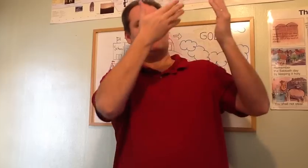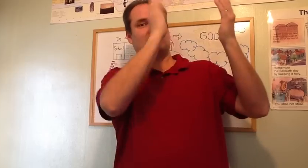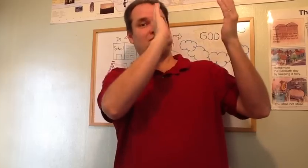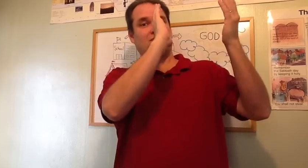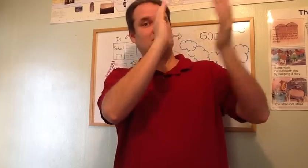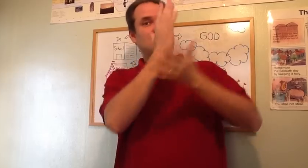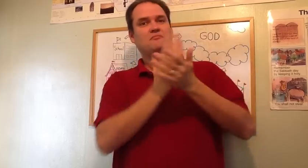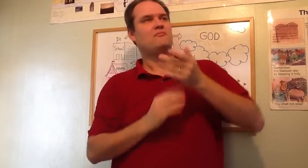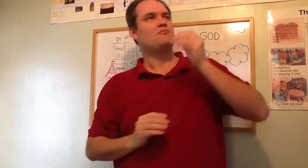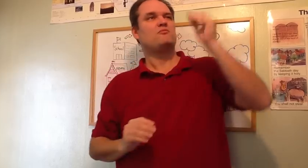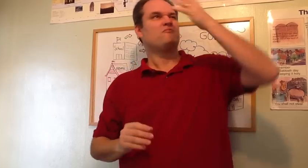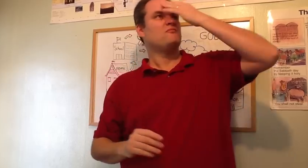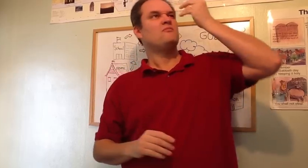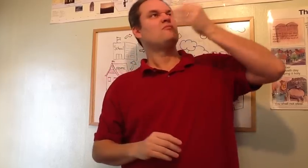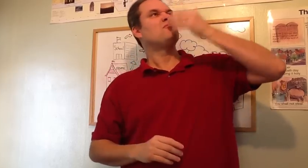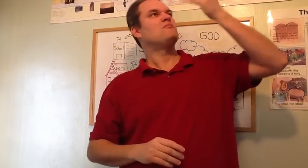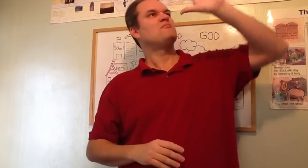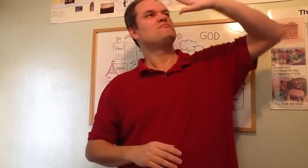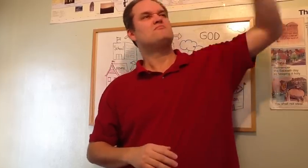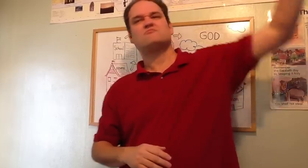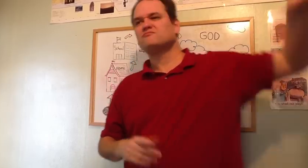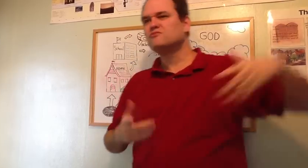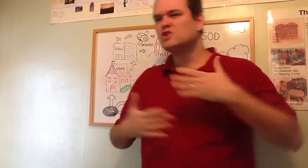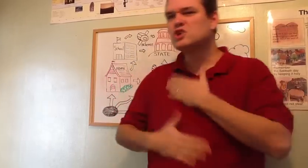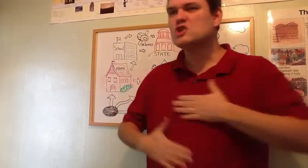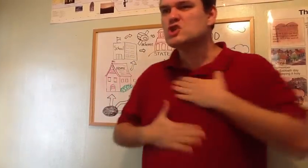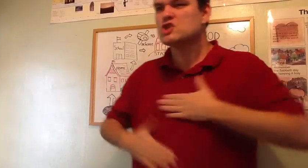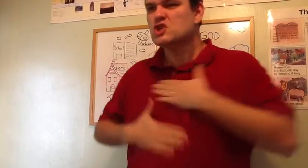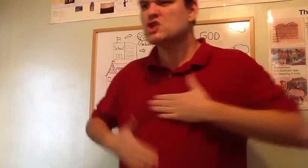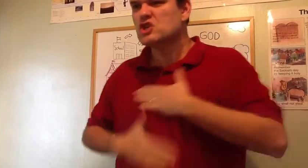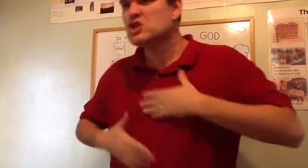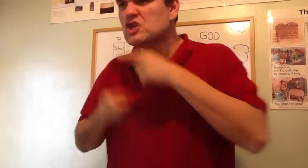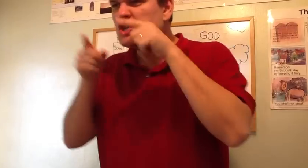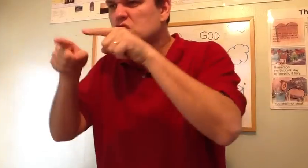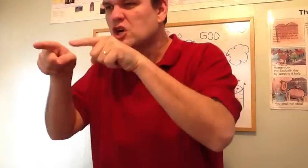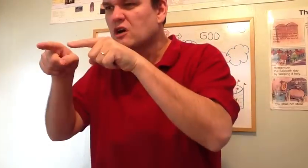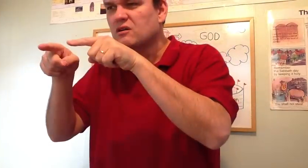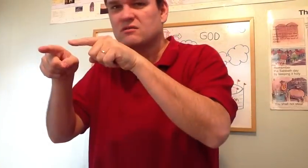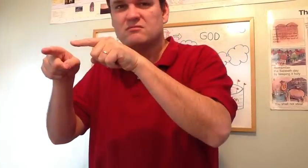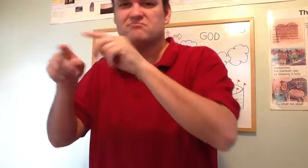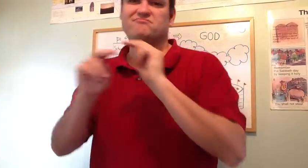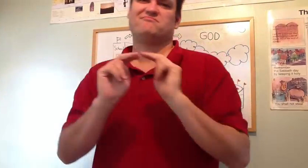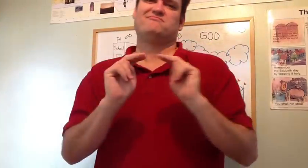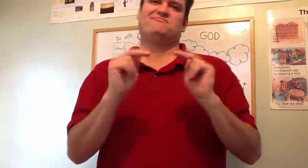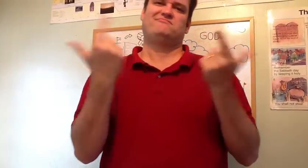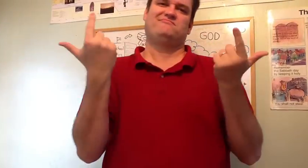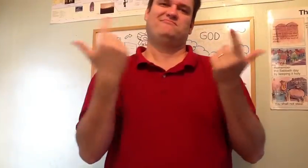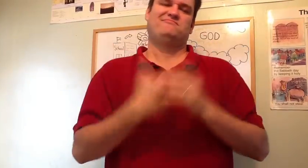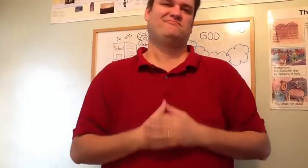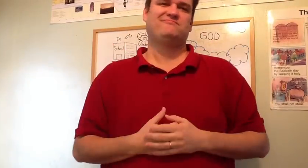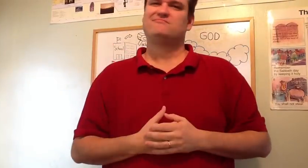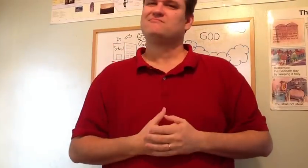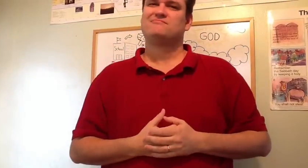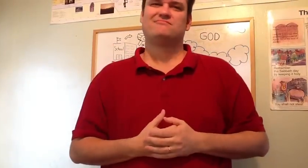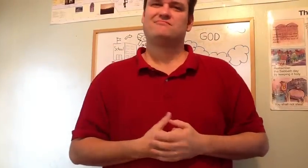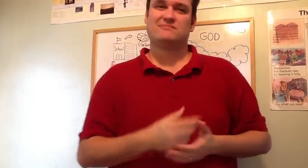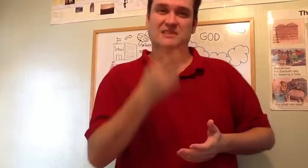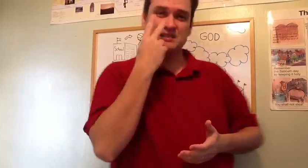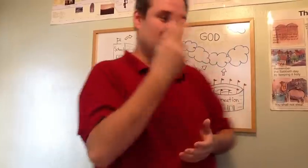with football, that he gives us football. But some people forget about God and enjoy football all the whole time. And that's